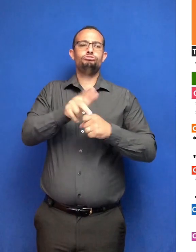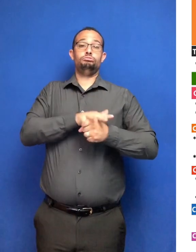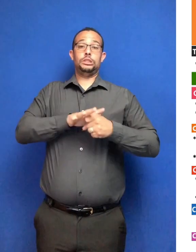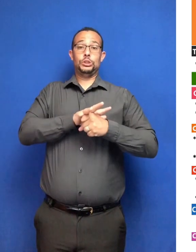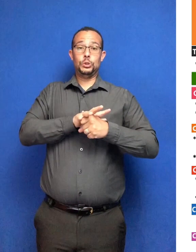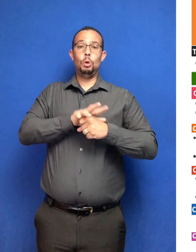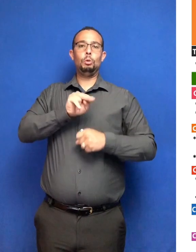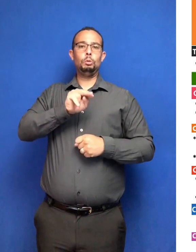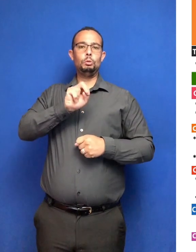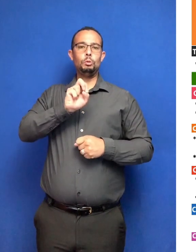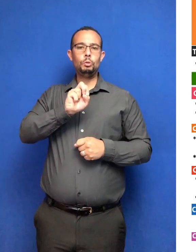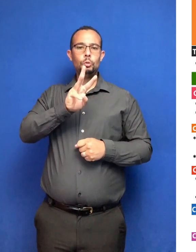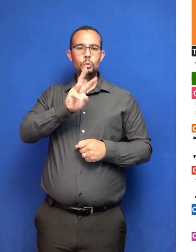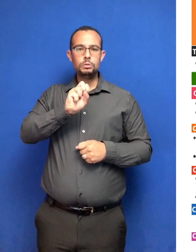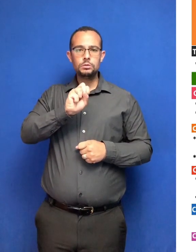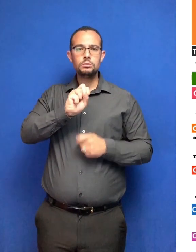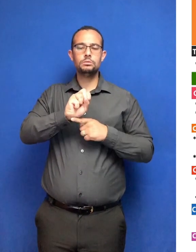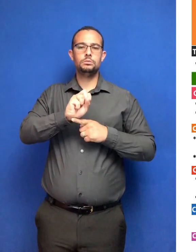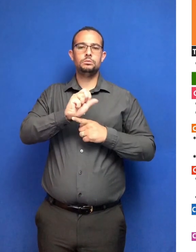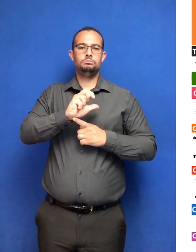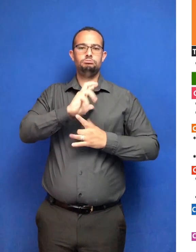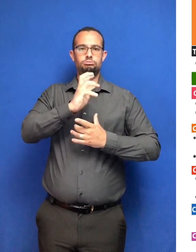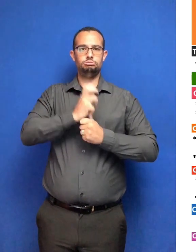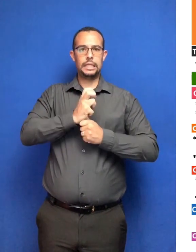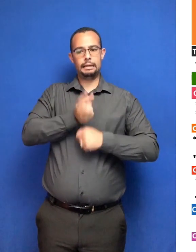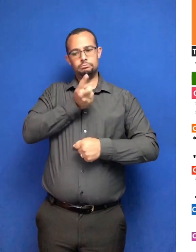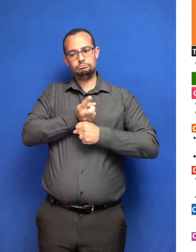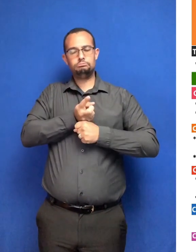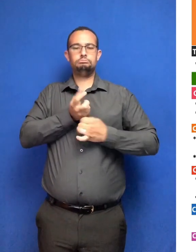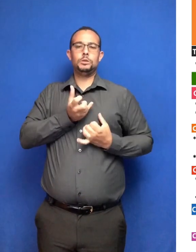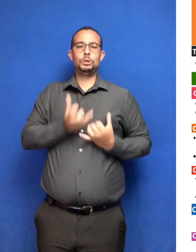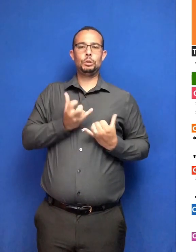news sources to look for current weather information.